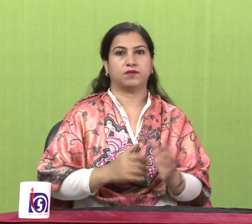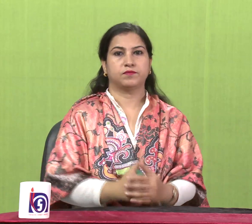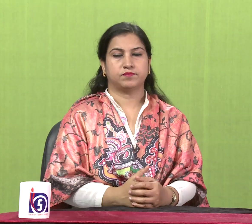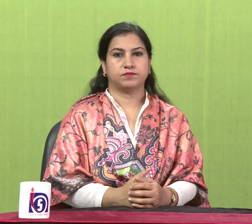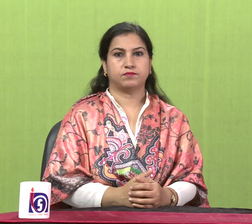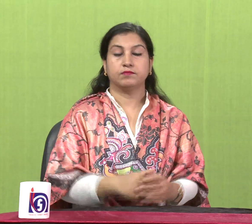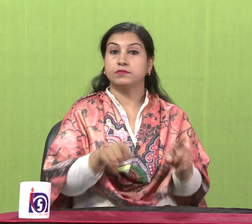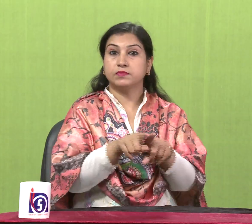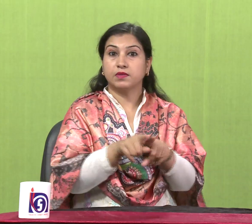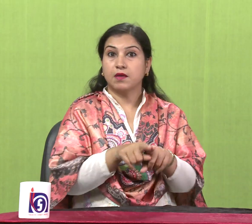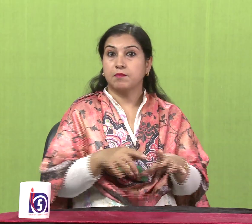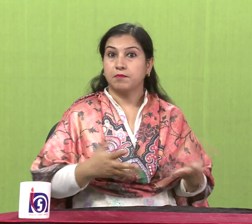all sections of the society,